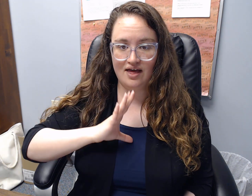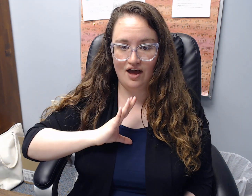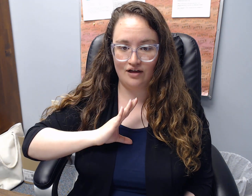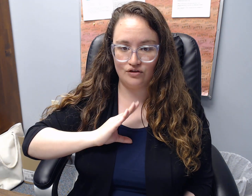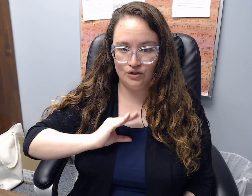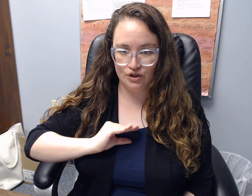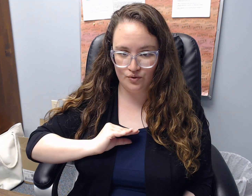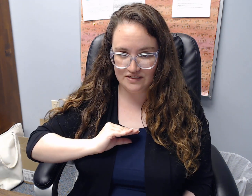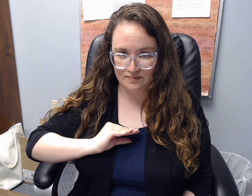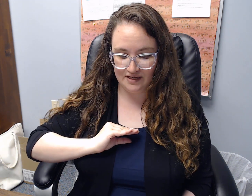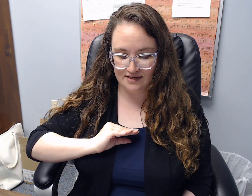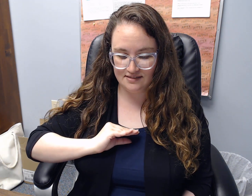at the lowest place?